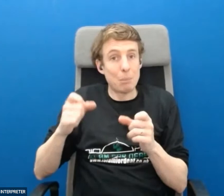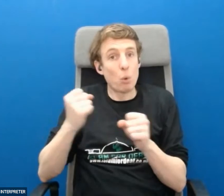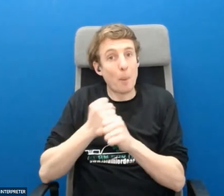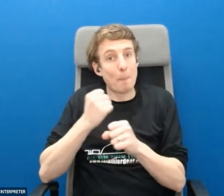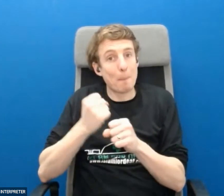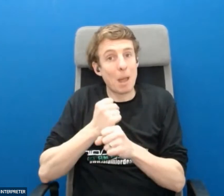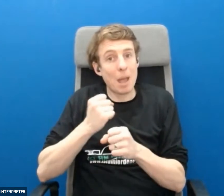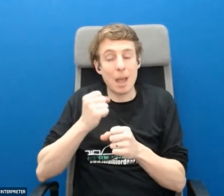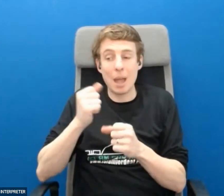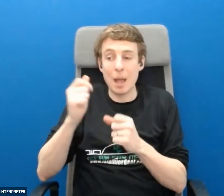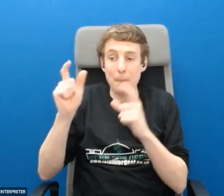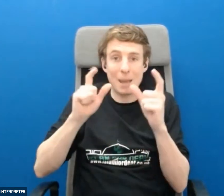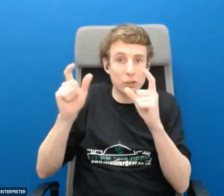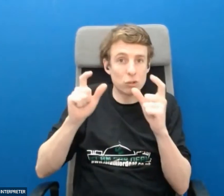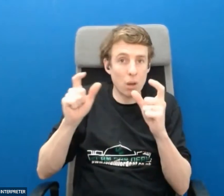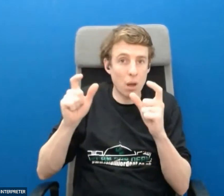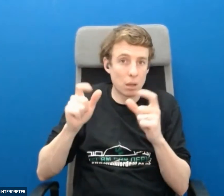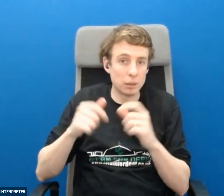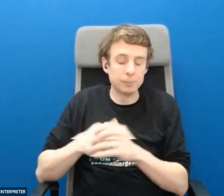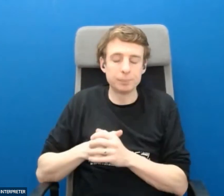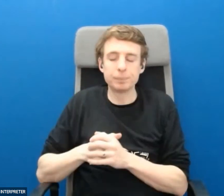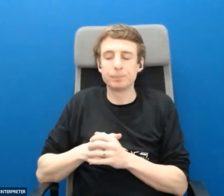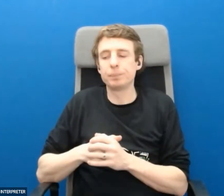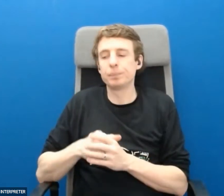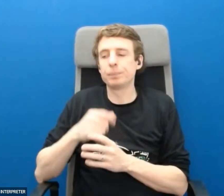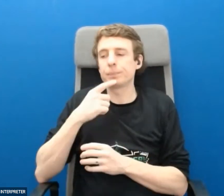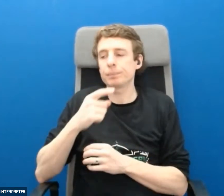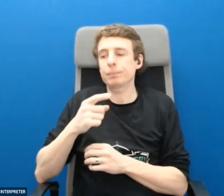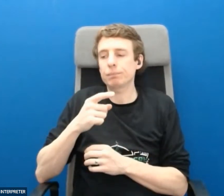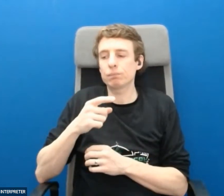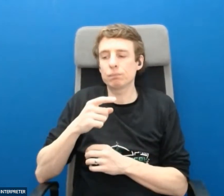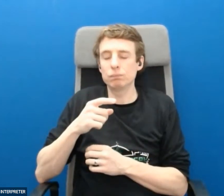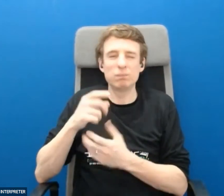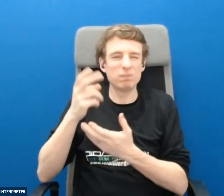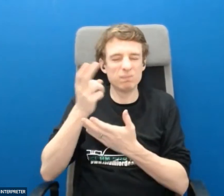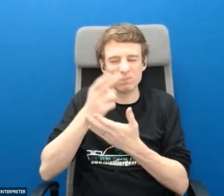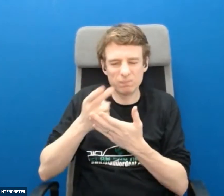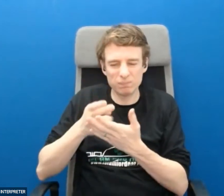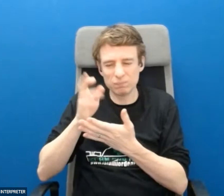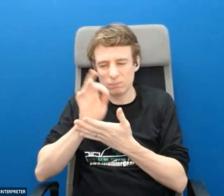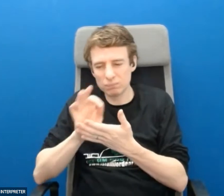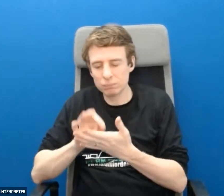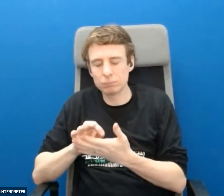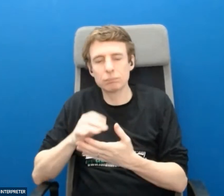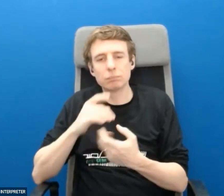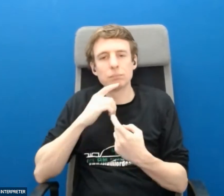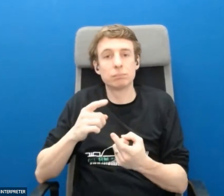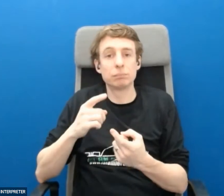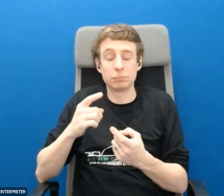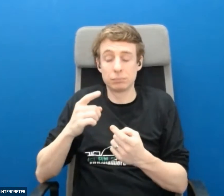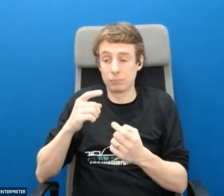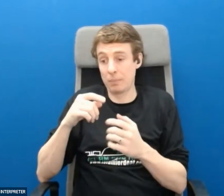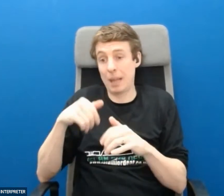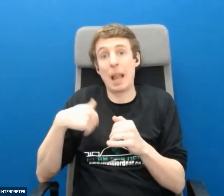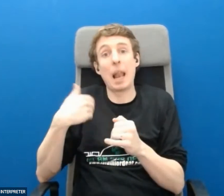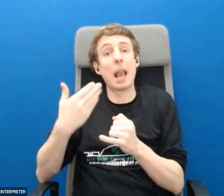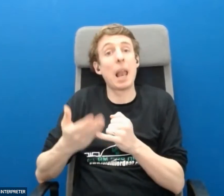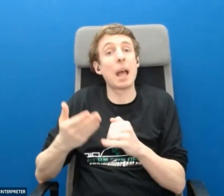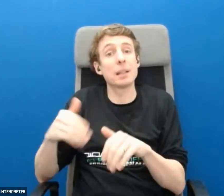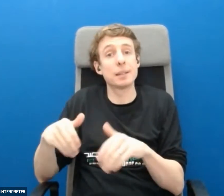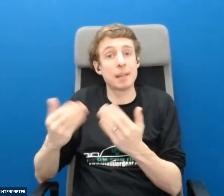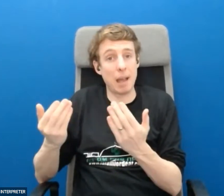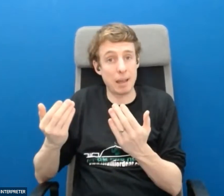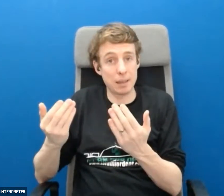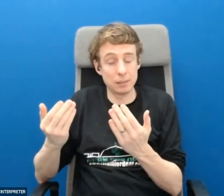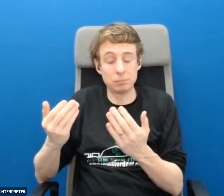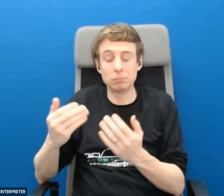will be punished on the day of standing, on the last day, and it will be said to them, give life to that